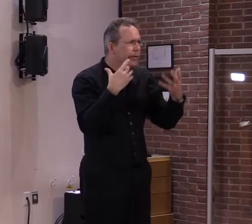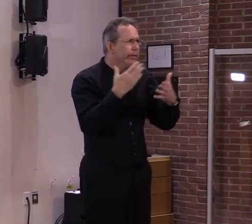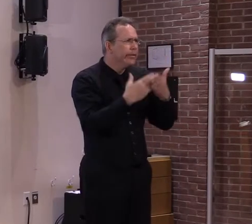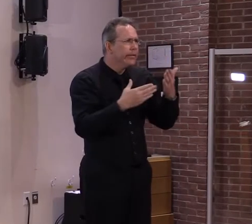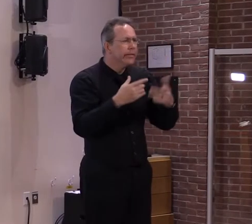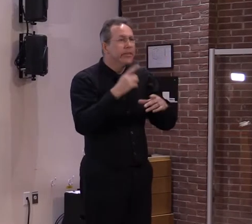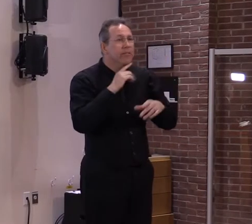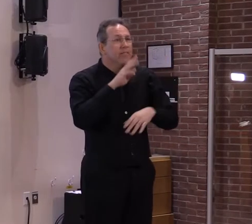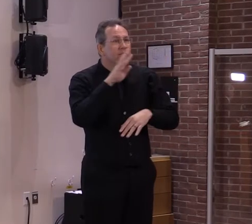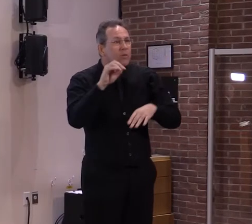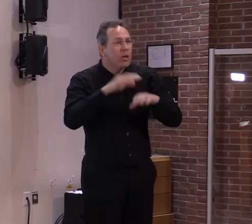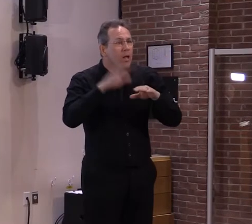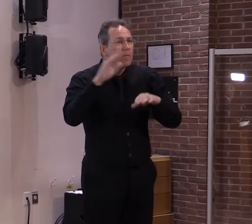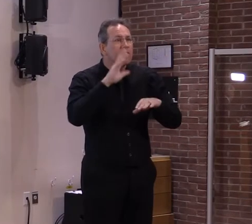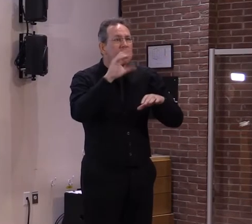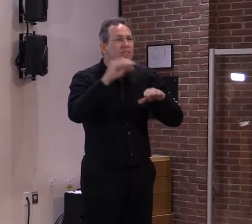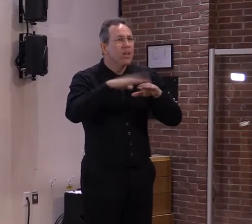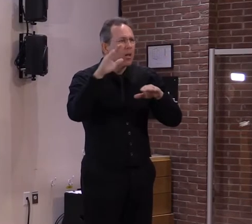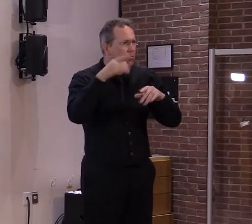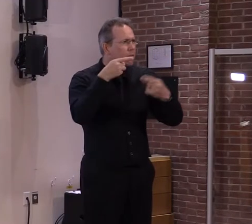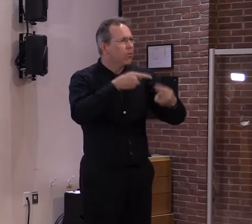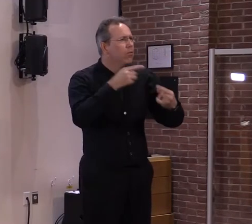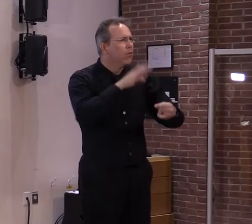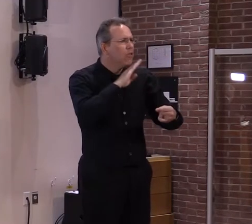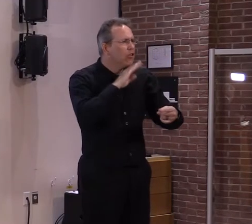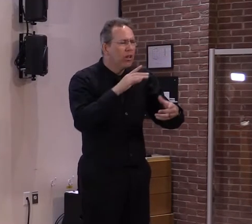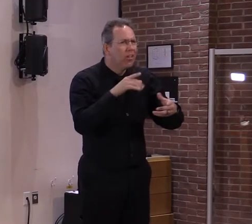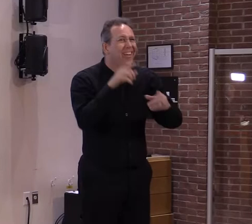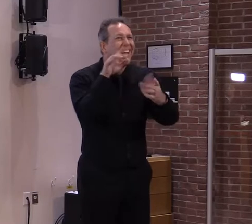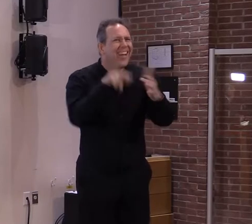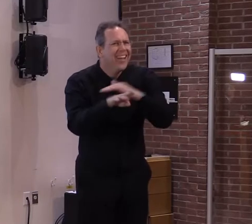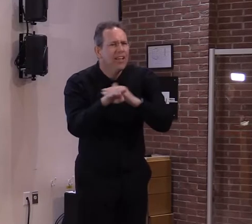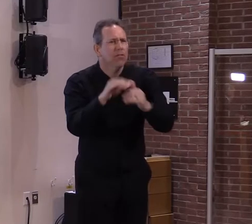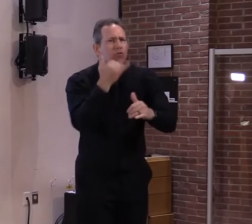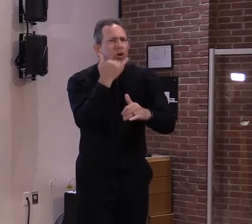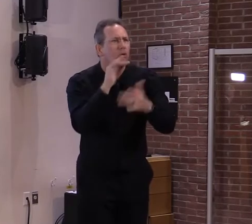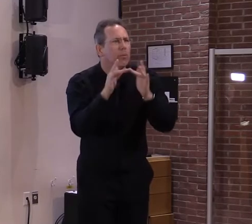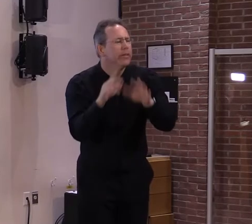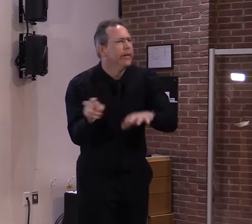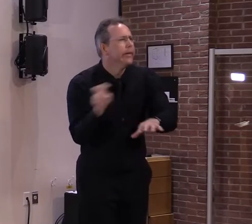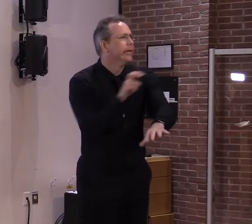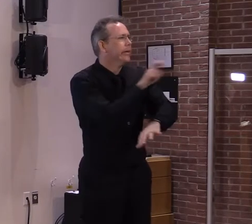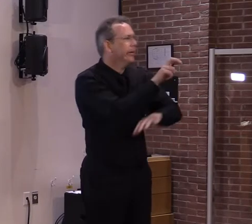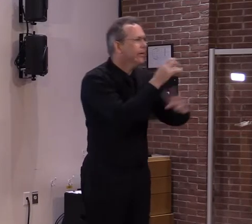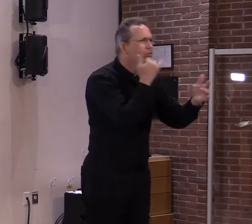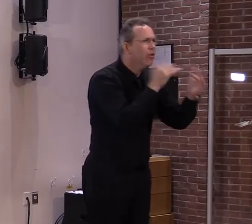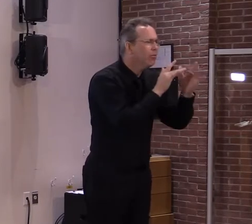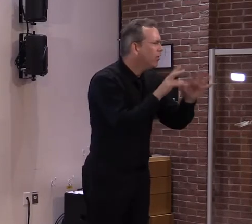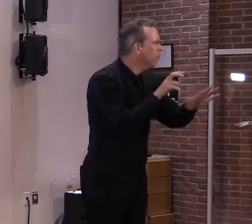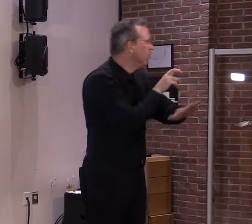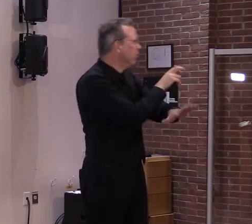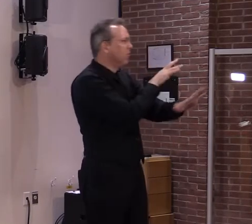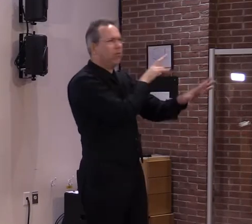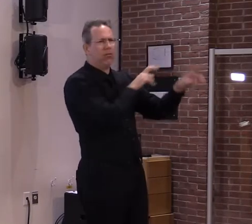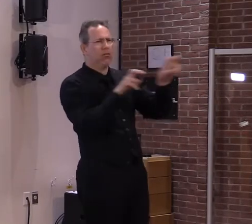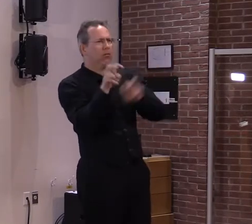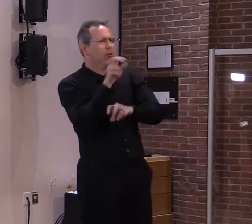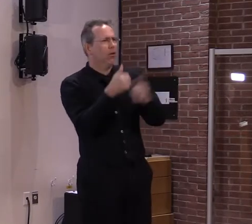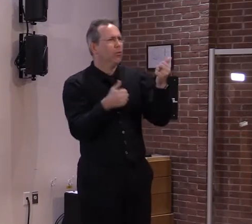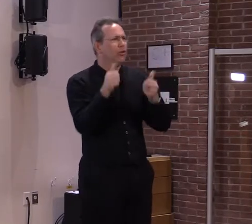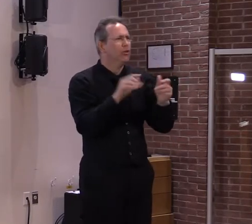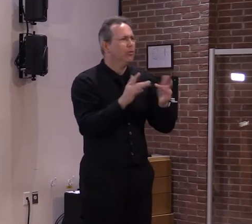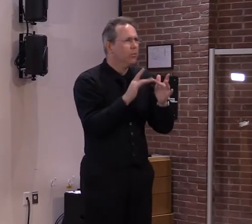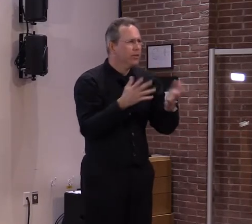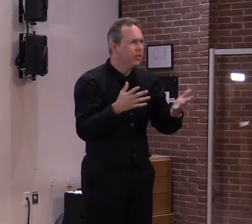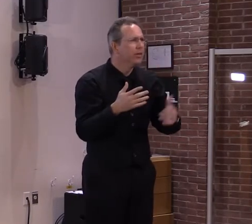that are available to them, and the sort of the fact that you have to search different websites.